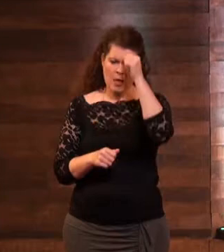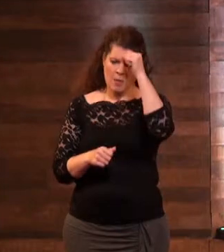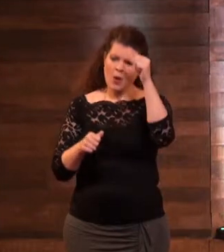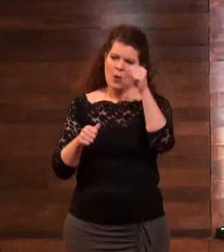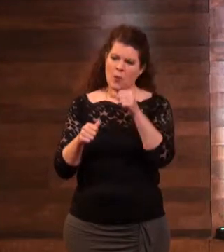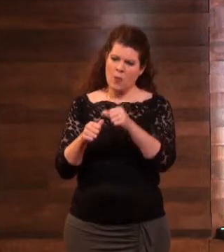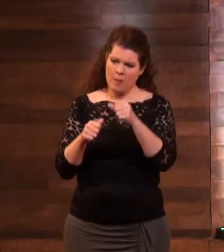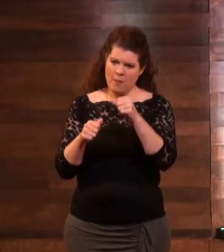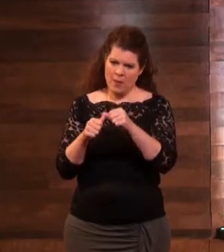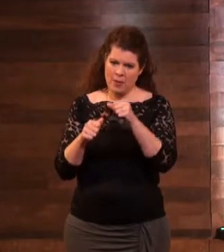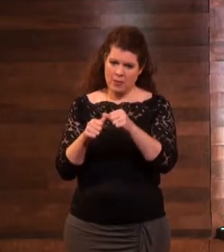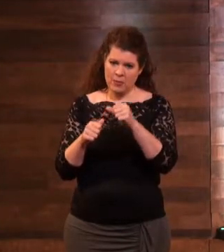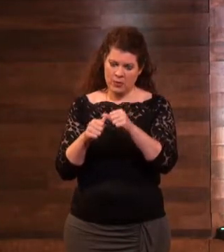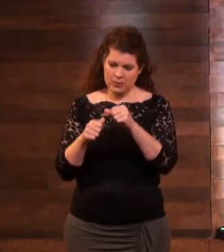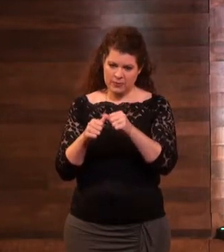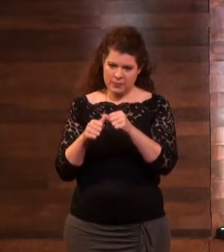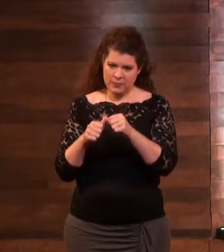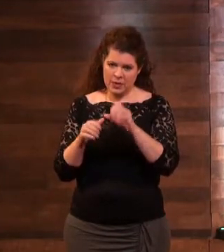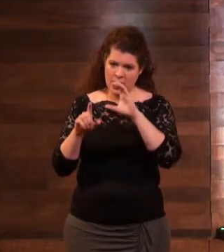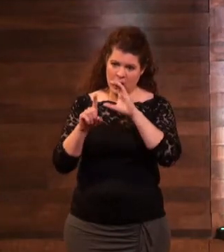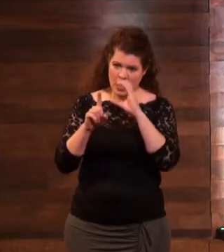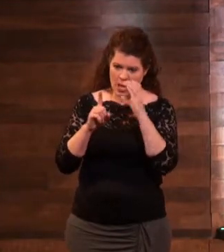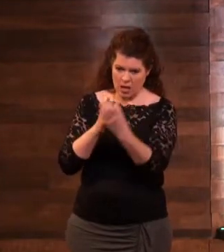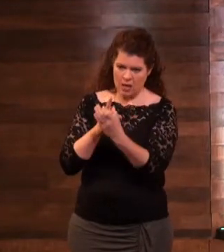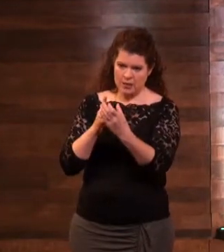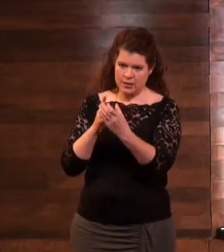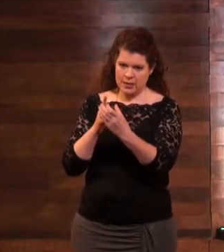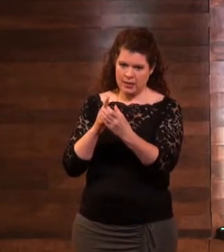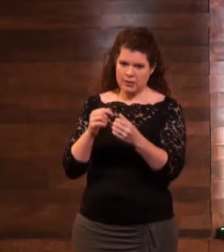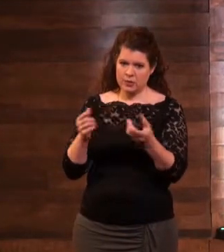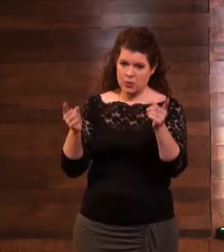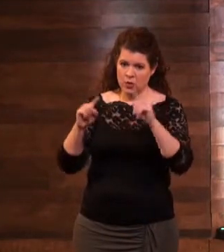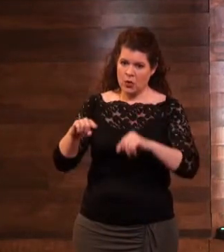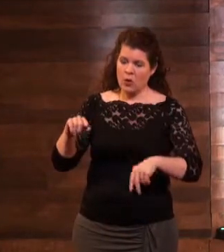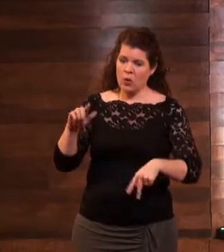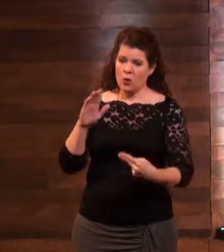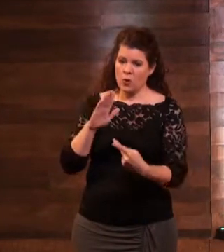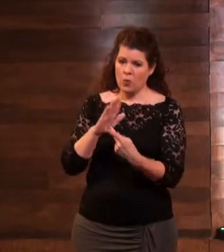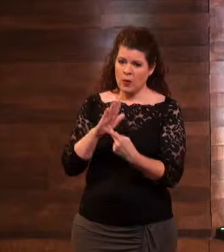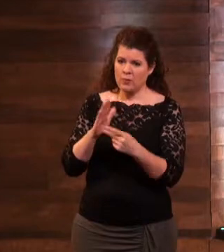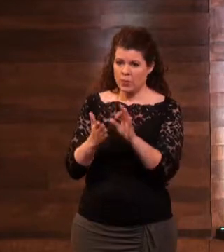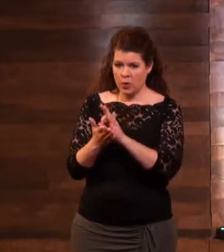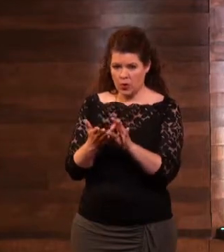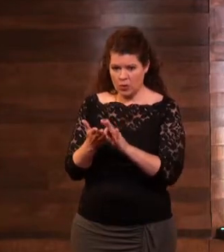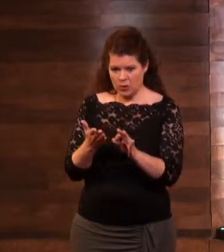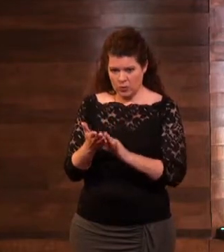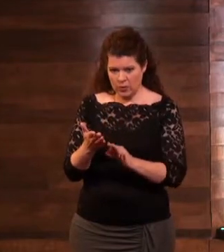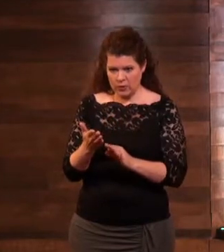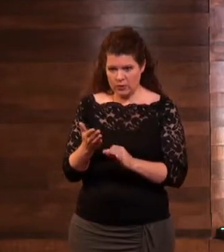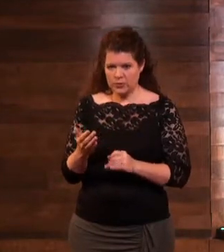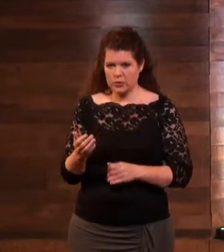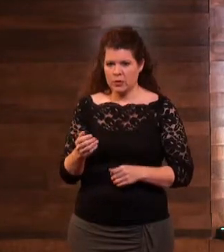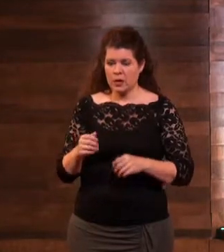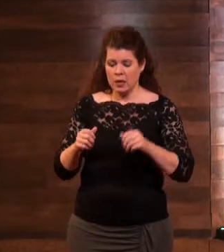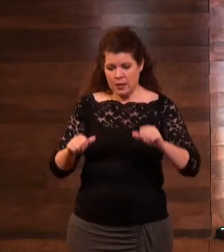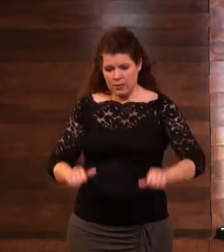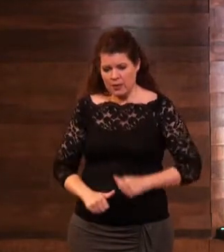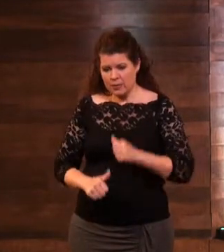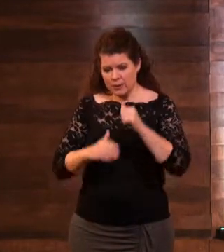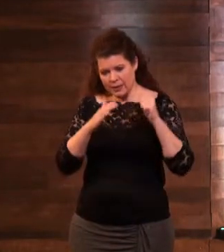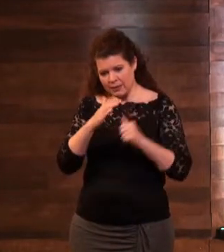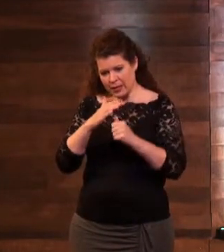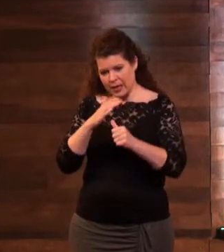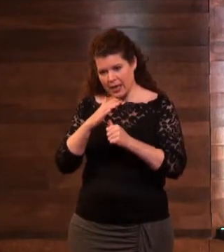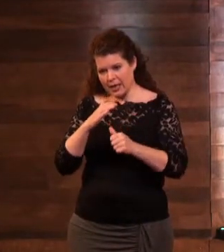context when Paul wrote Romans 13. The Christians were living under a government that was overtly antagonistic toward them and their